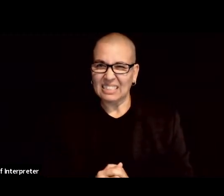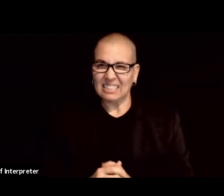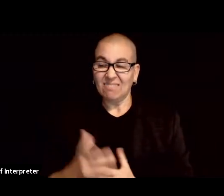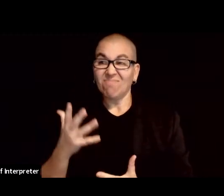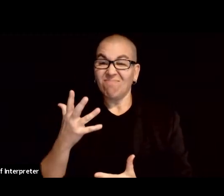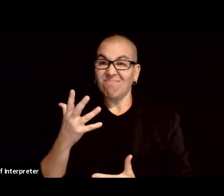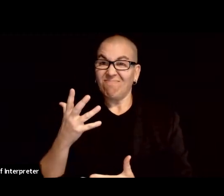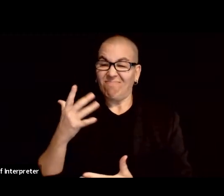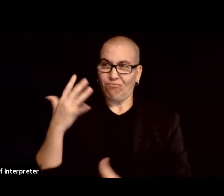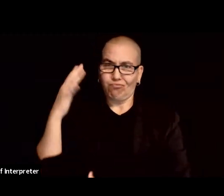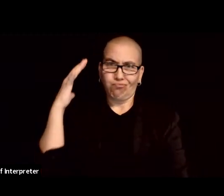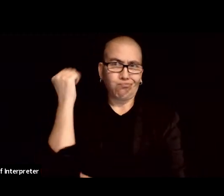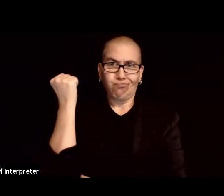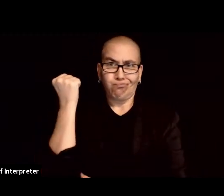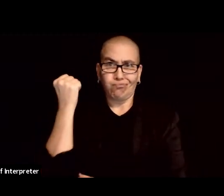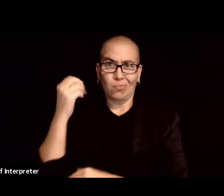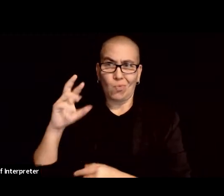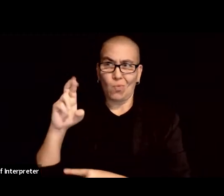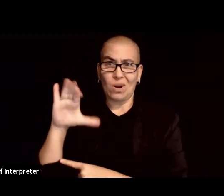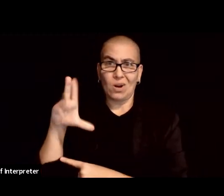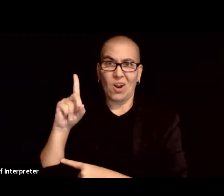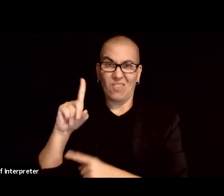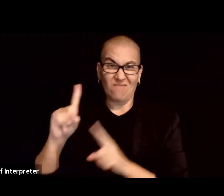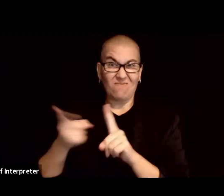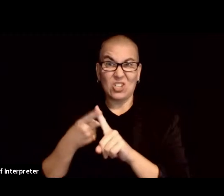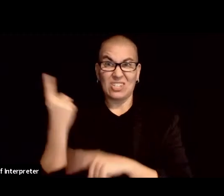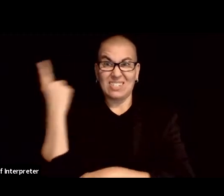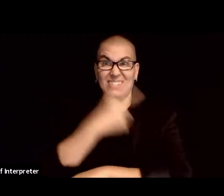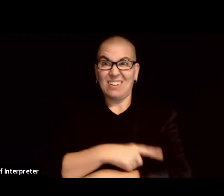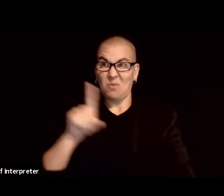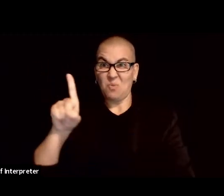cases in a single day. And unfortunately now over